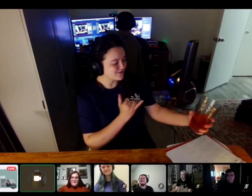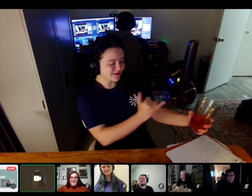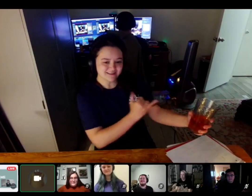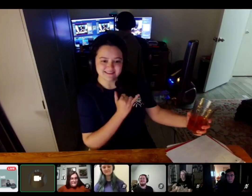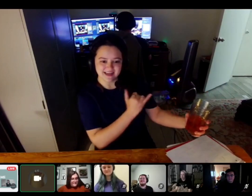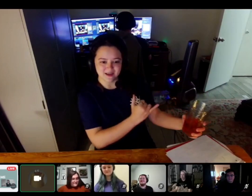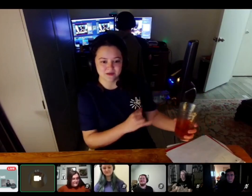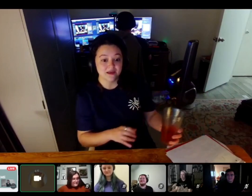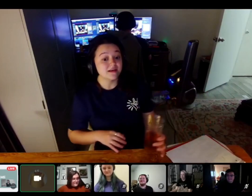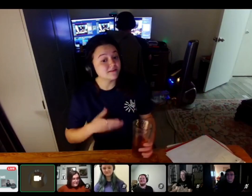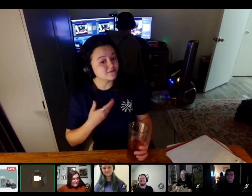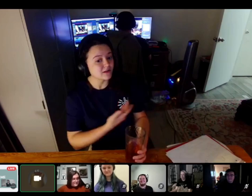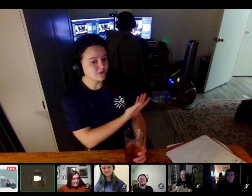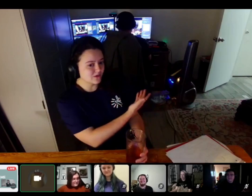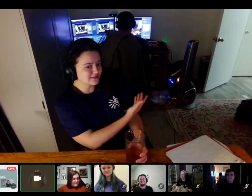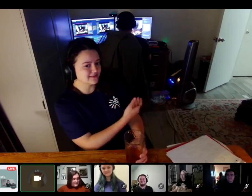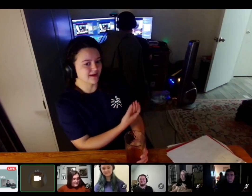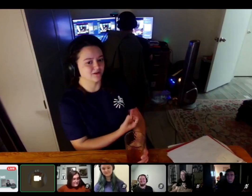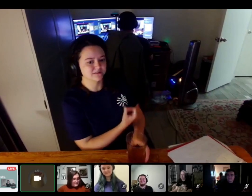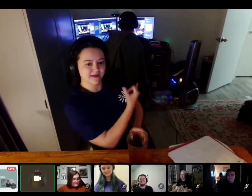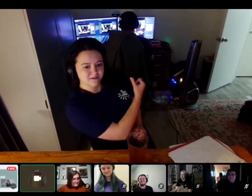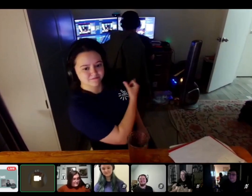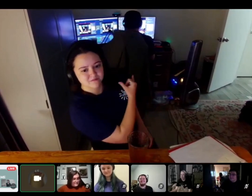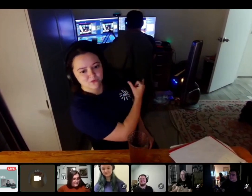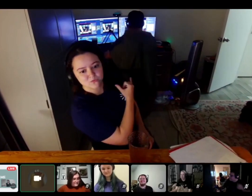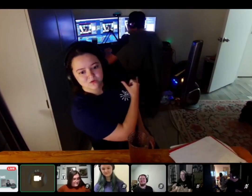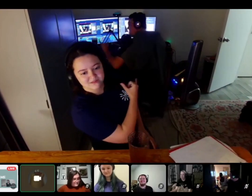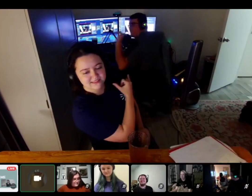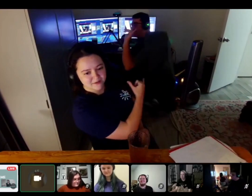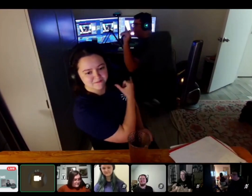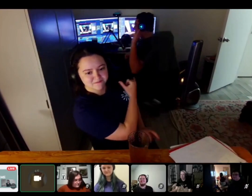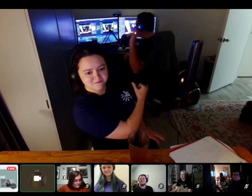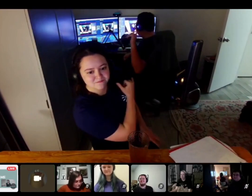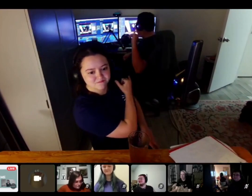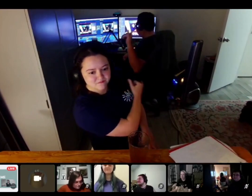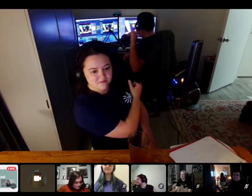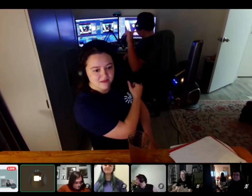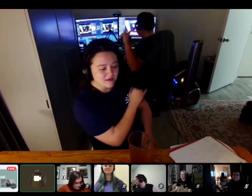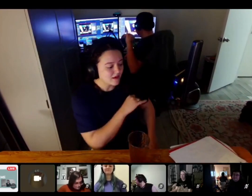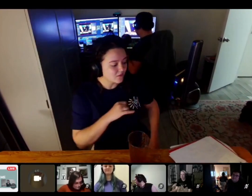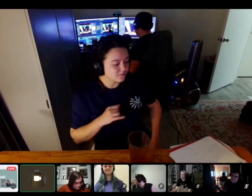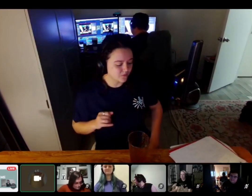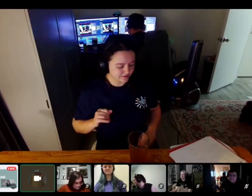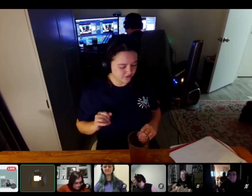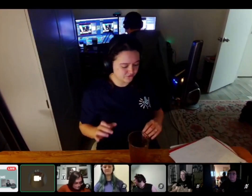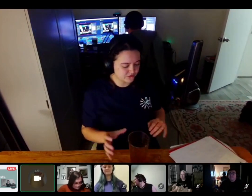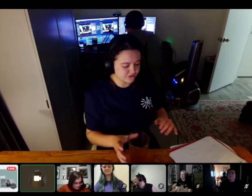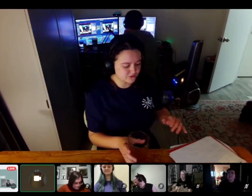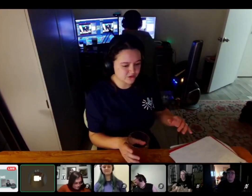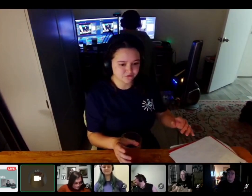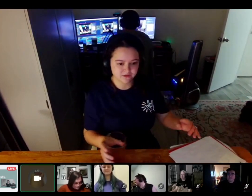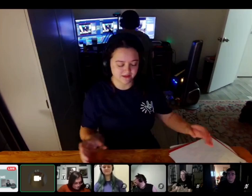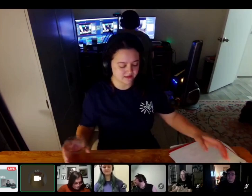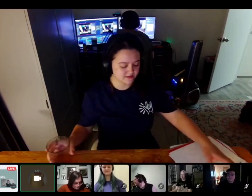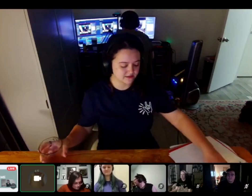the same. If Lawrence and I are the same, we're the same. But what if two different things